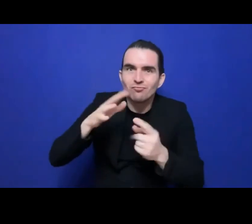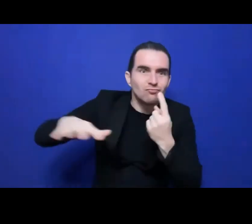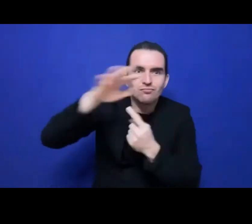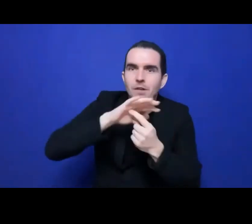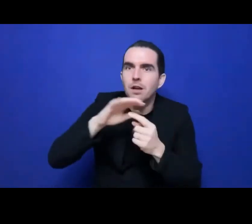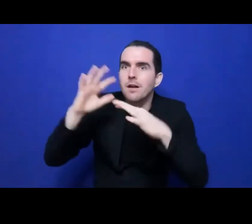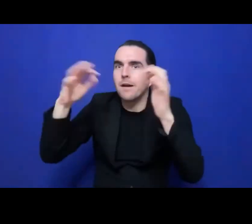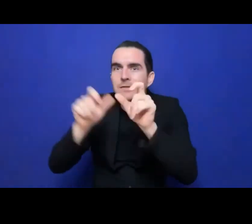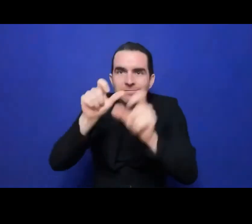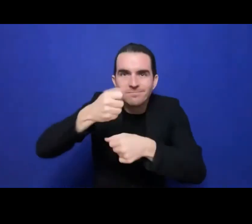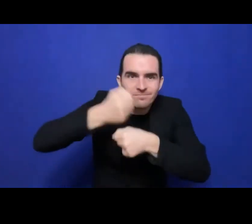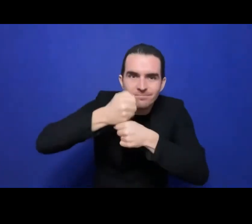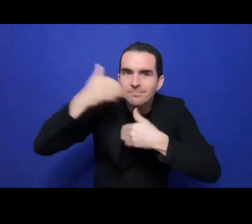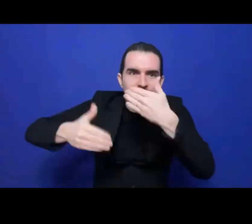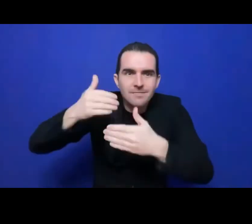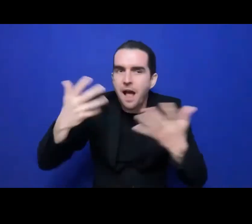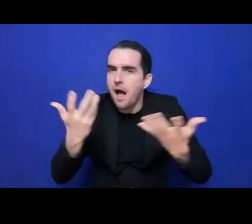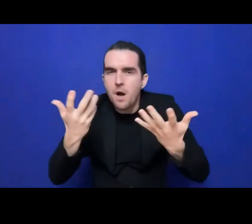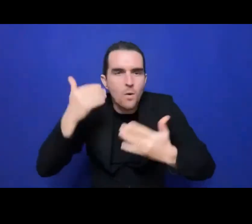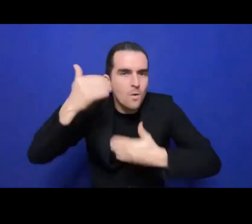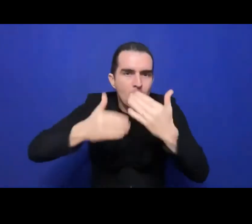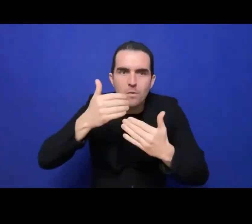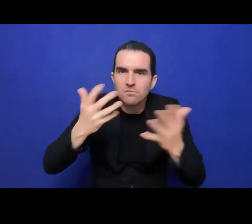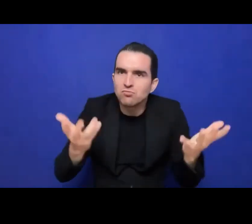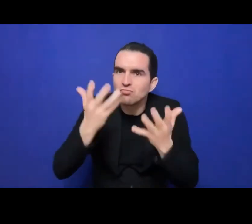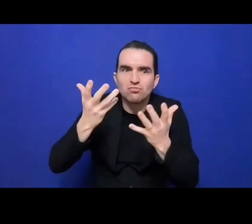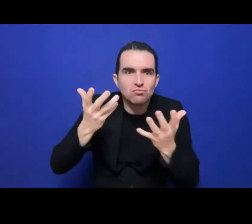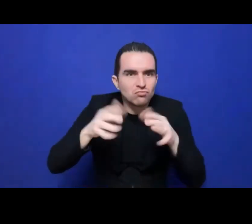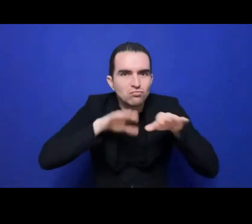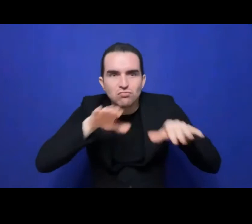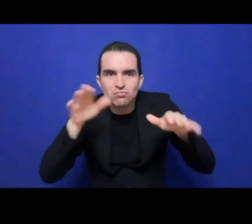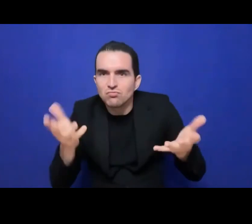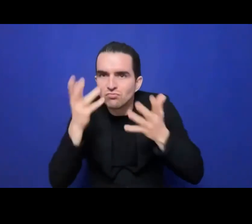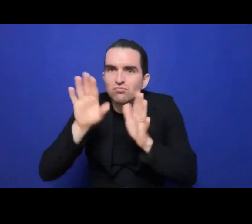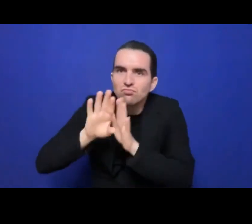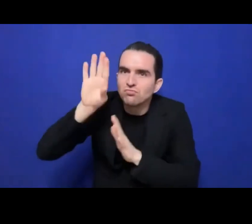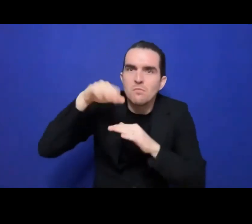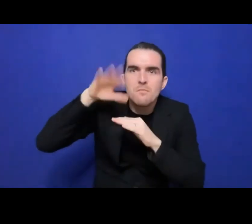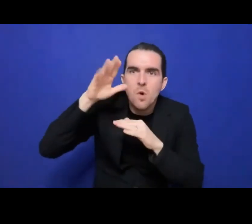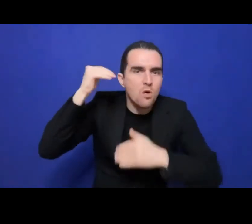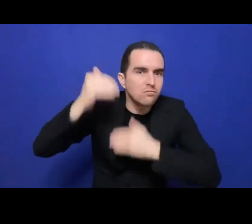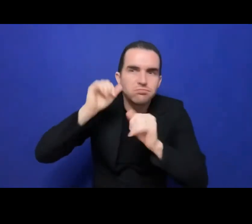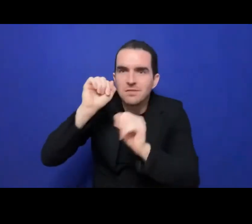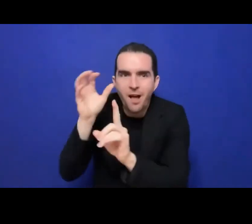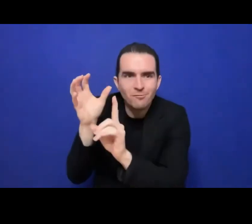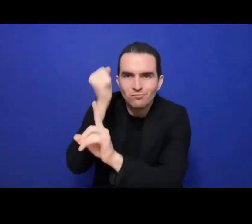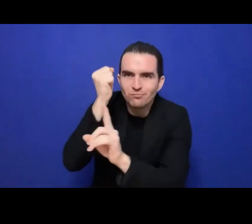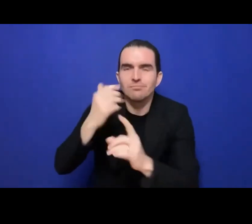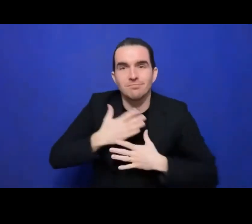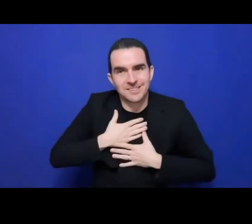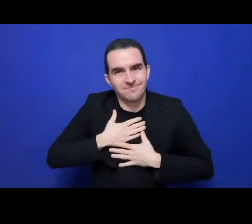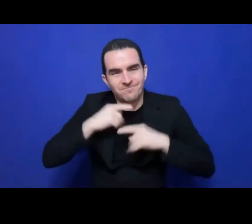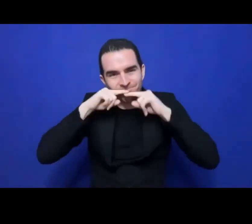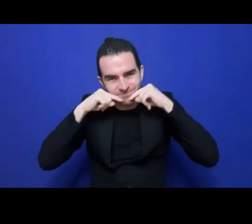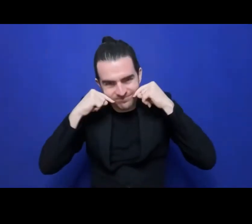voice to make that happen. It's now my great pleasure to introduce Eliana Monteforte